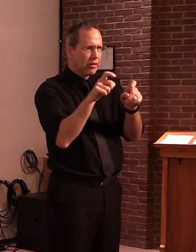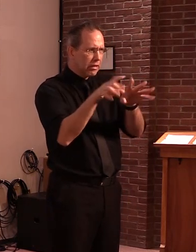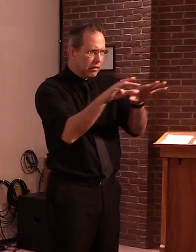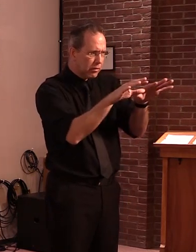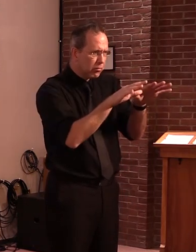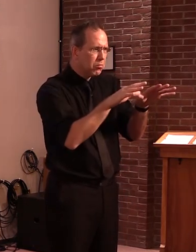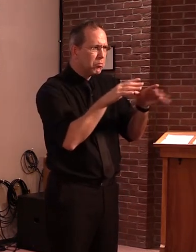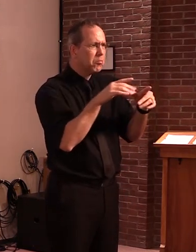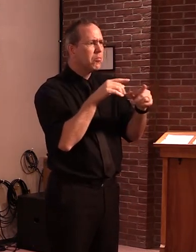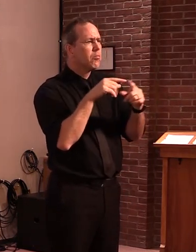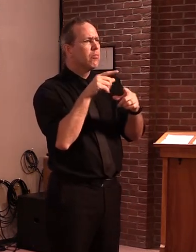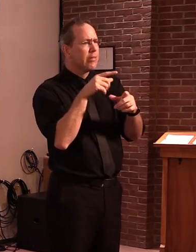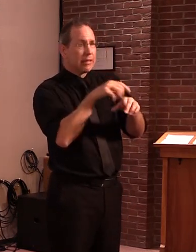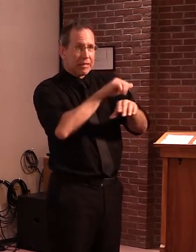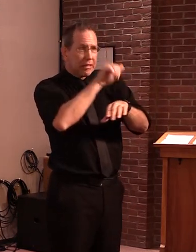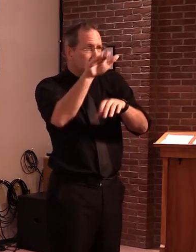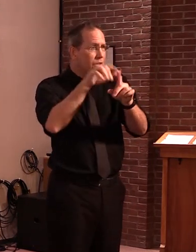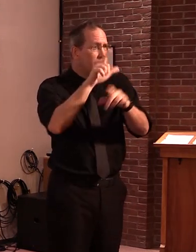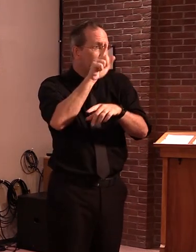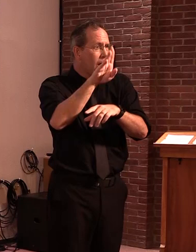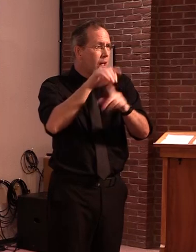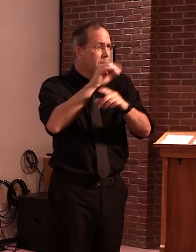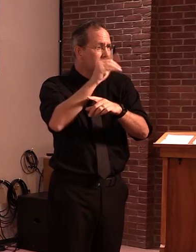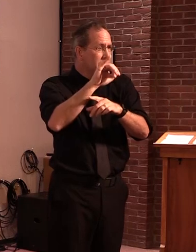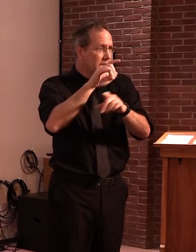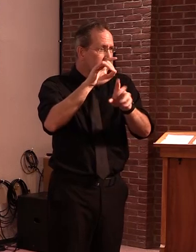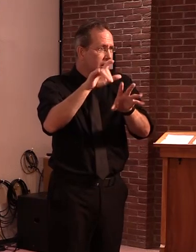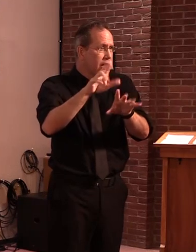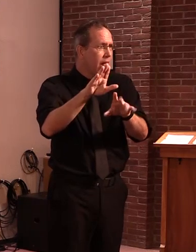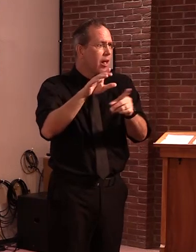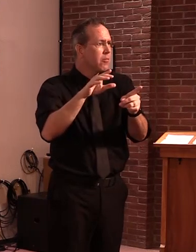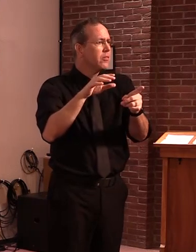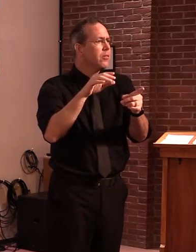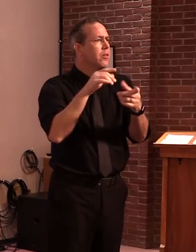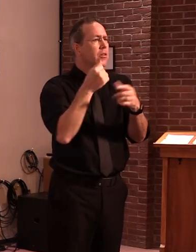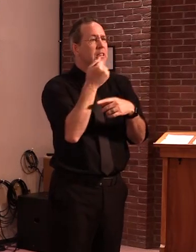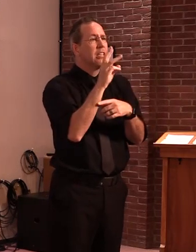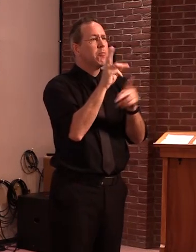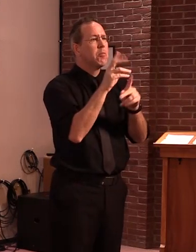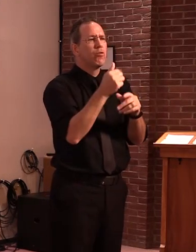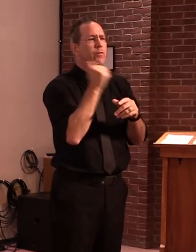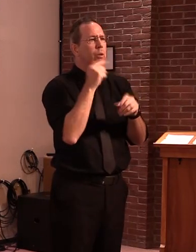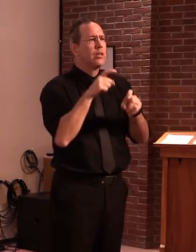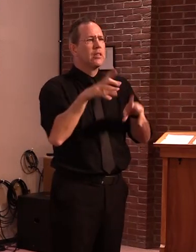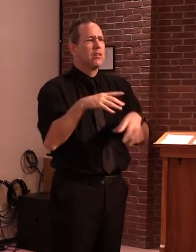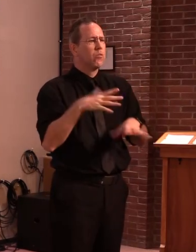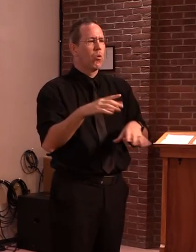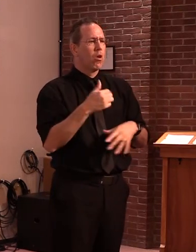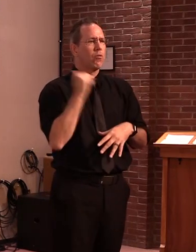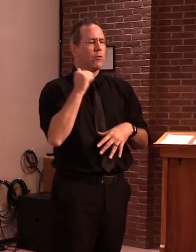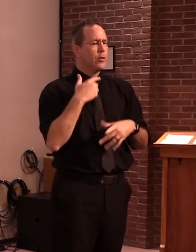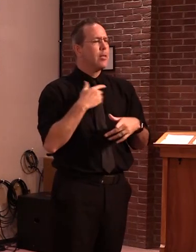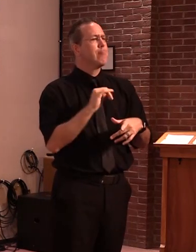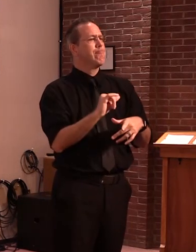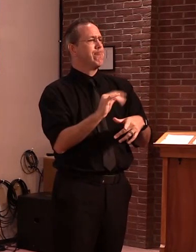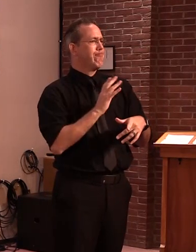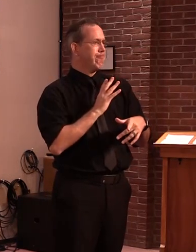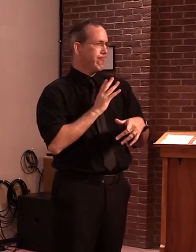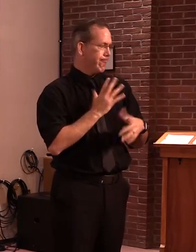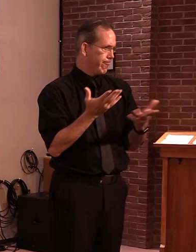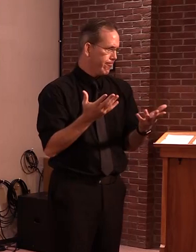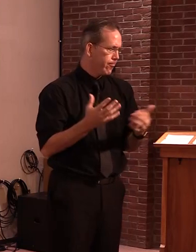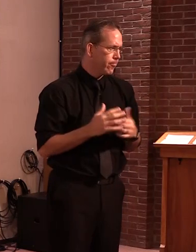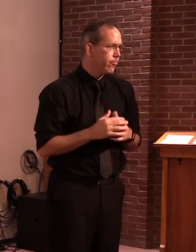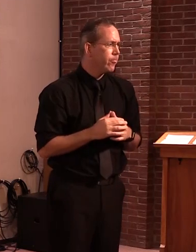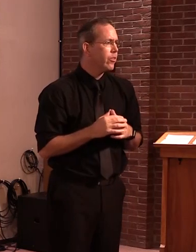had 16 refusals, but we're figuring out how to deal with that. Obviously, we keep